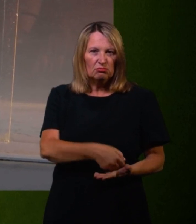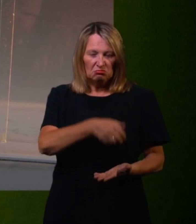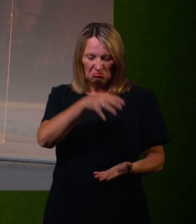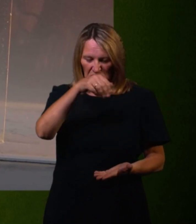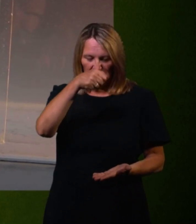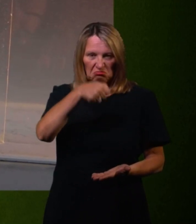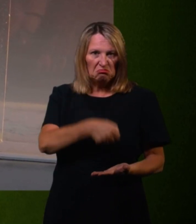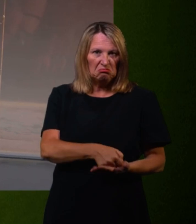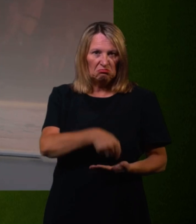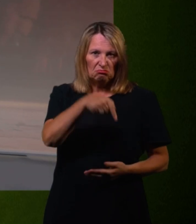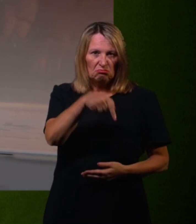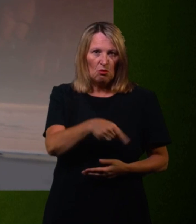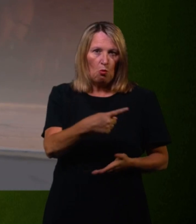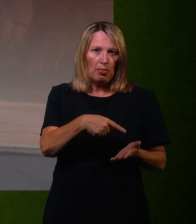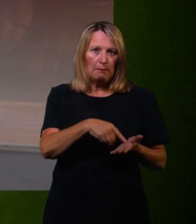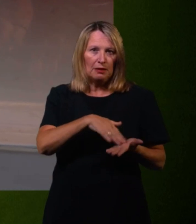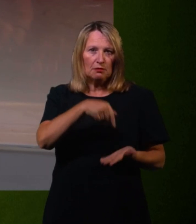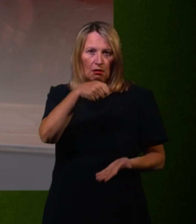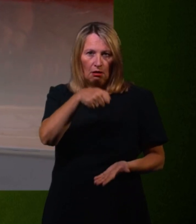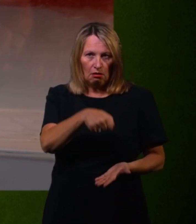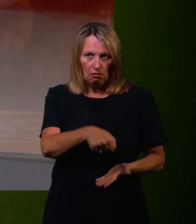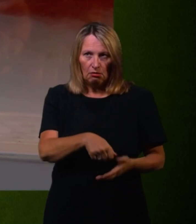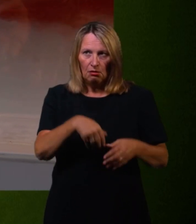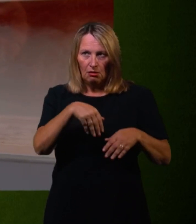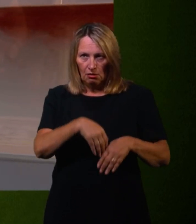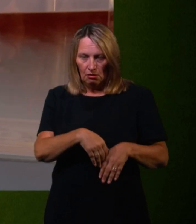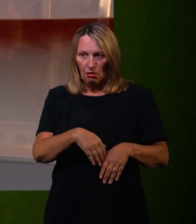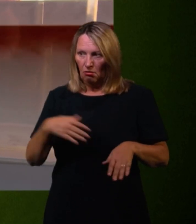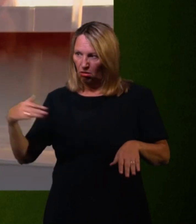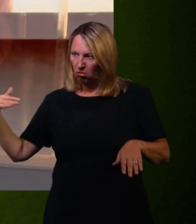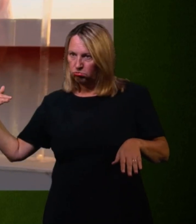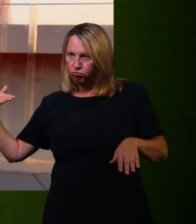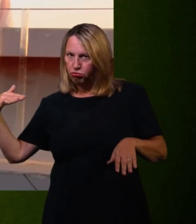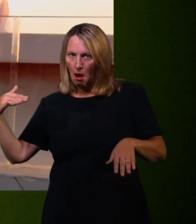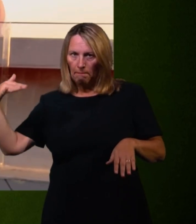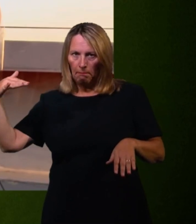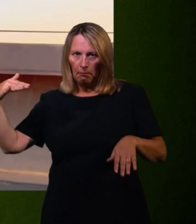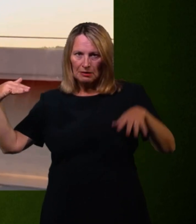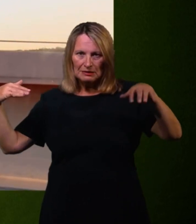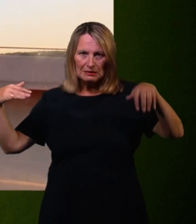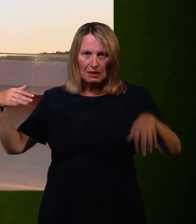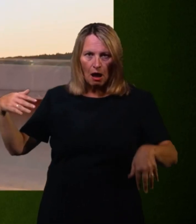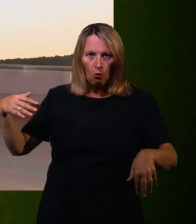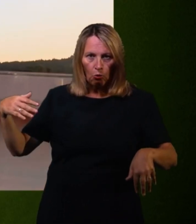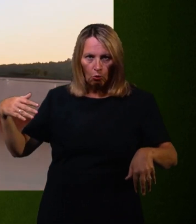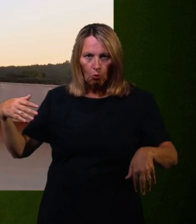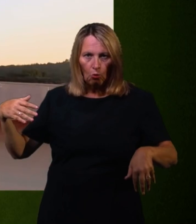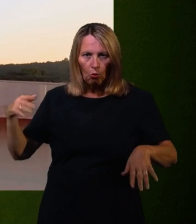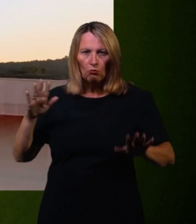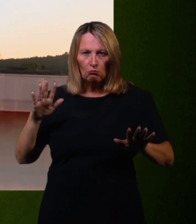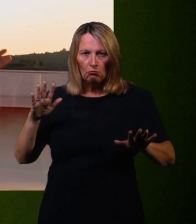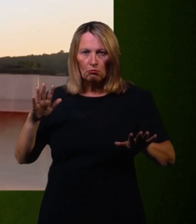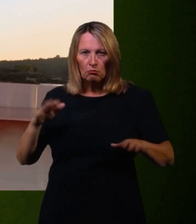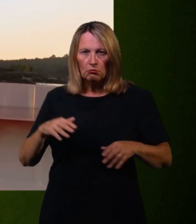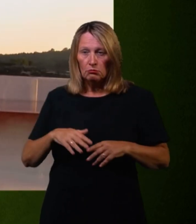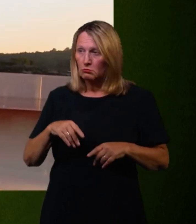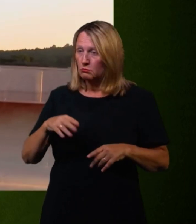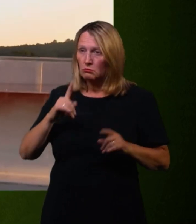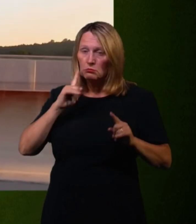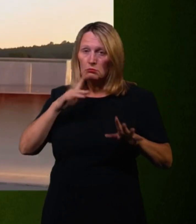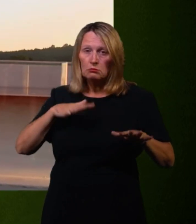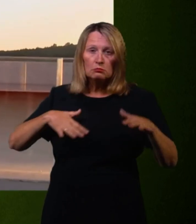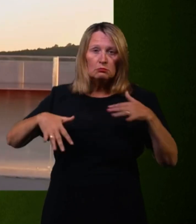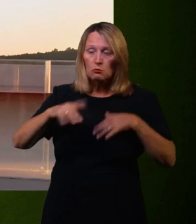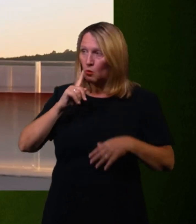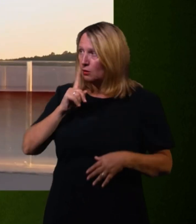sinking to depths of over 1,000 meters and heading south across the abyssal plain, amazing